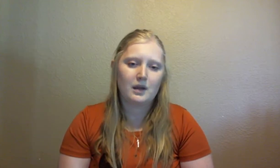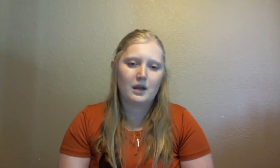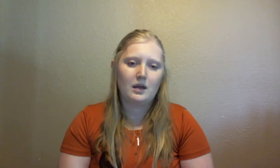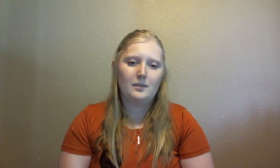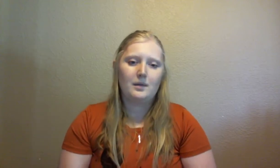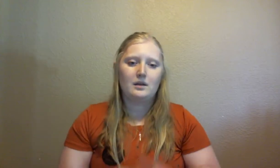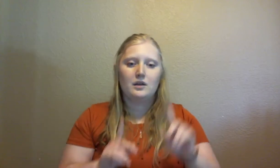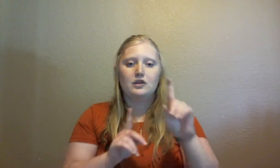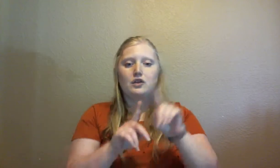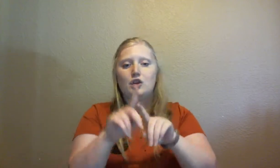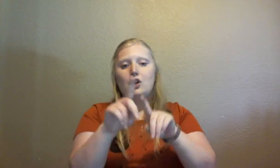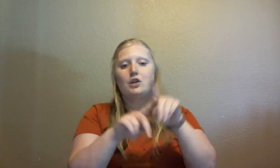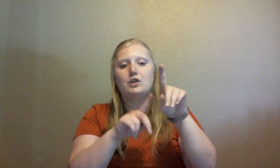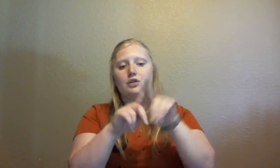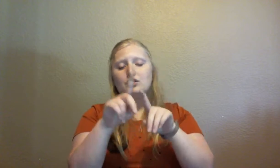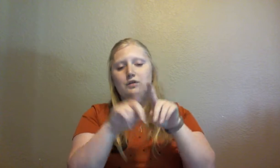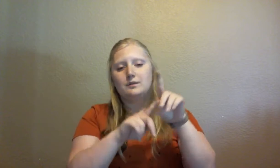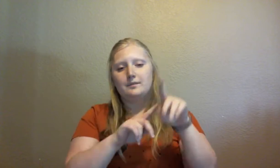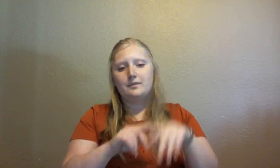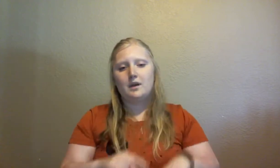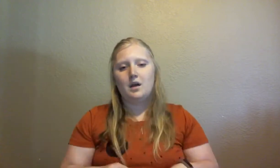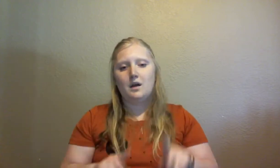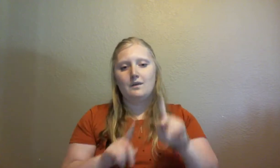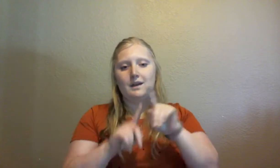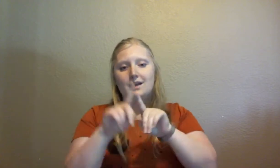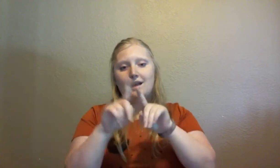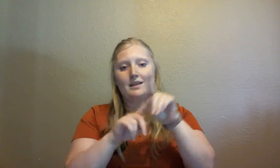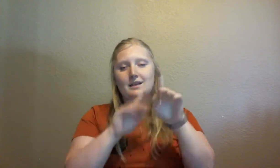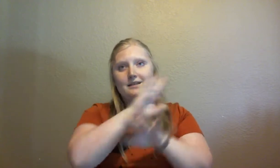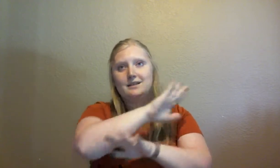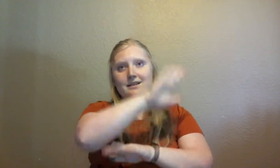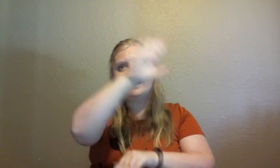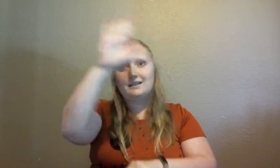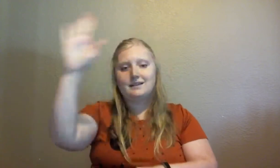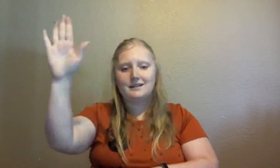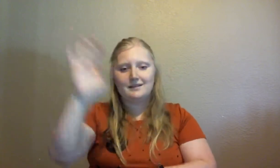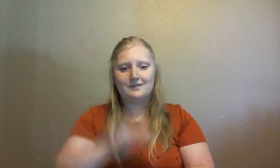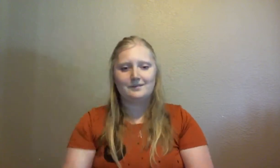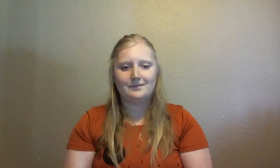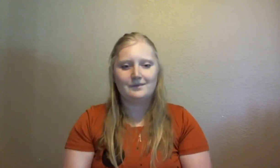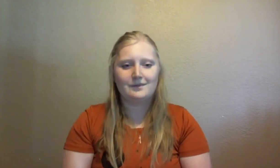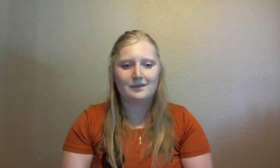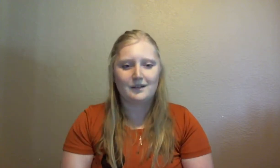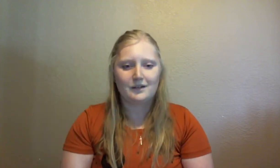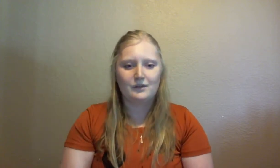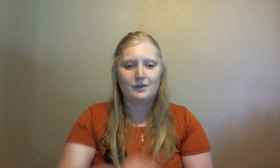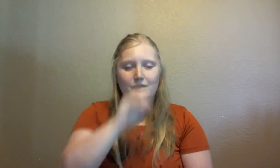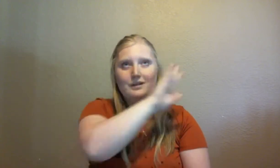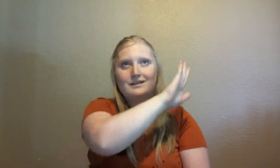In among the stars of that galaxy is our solar